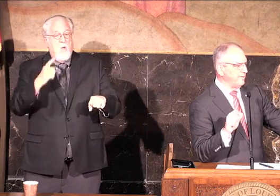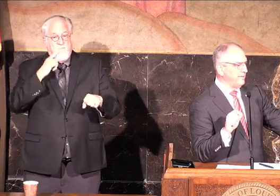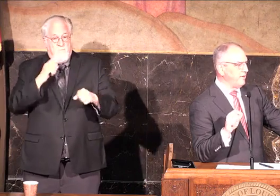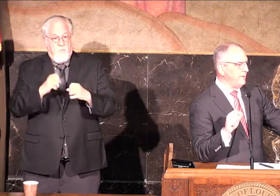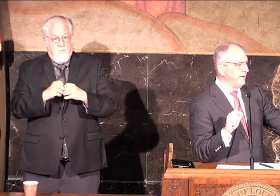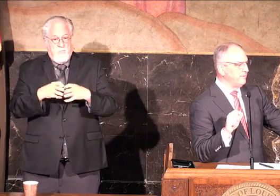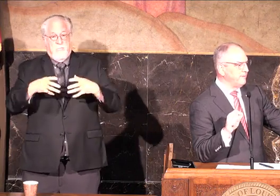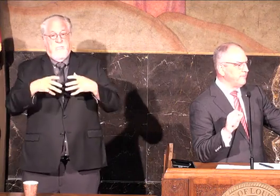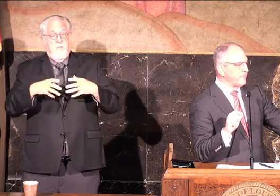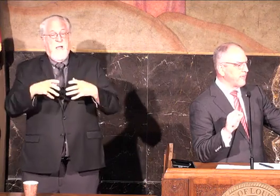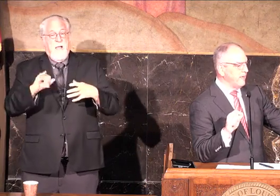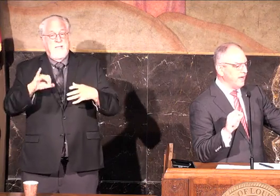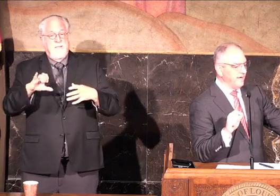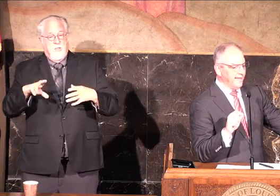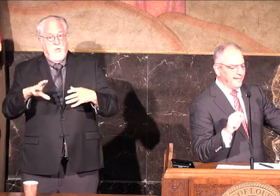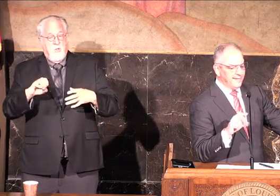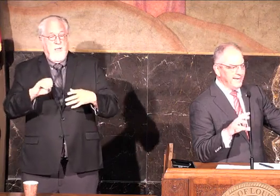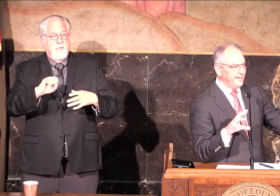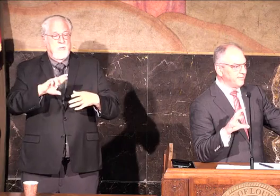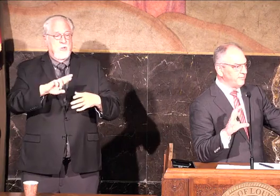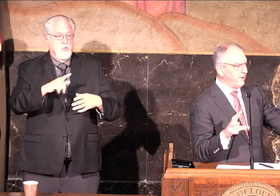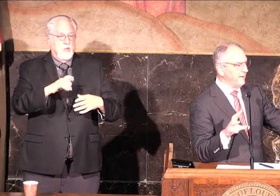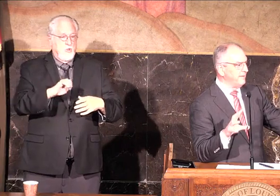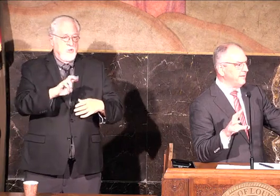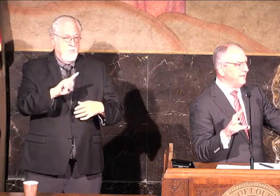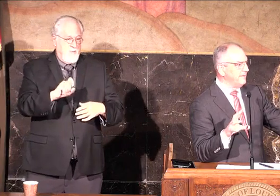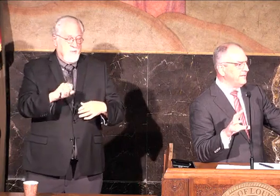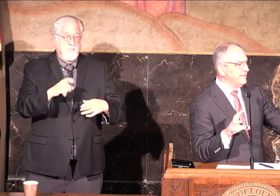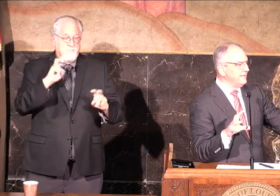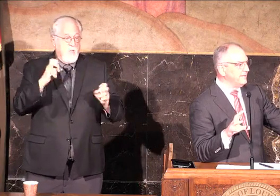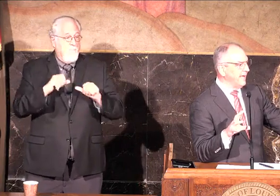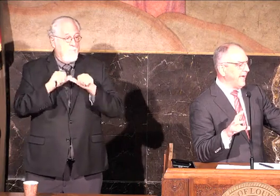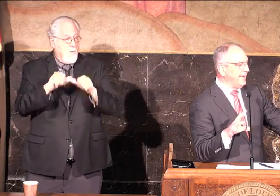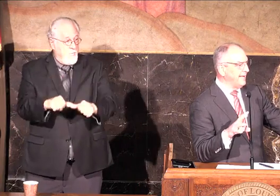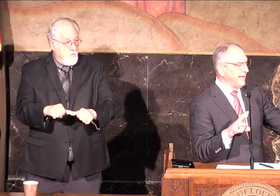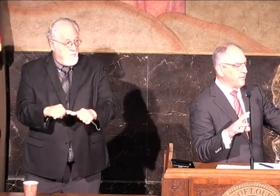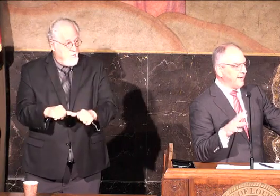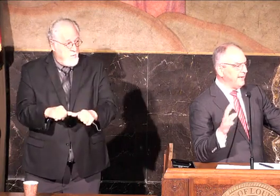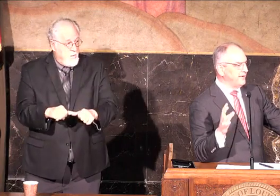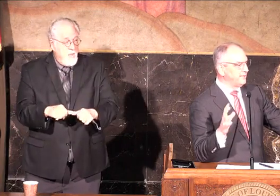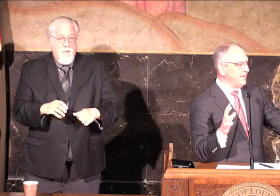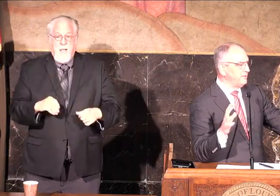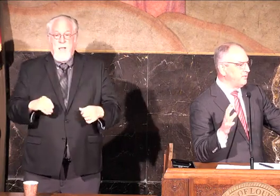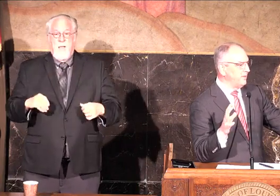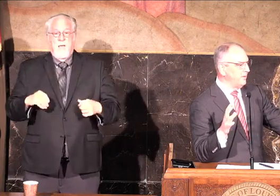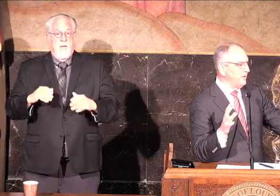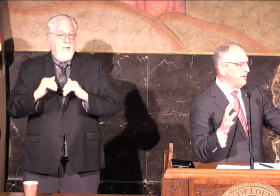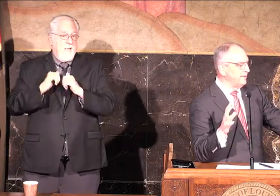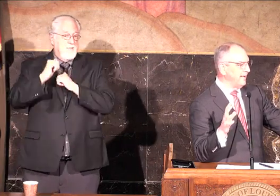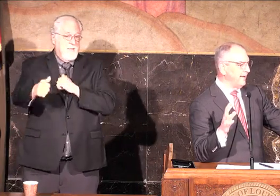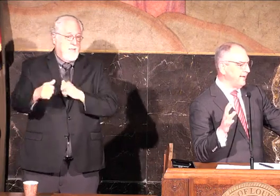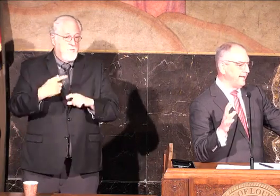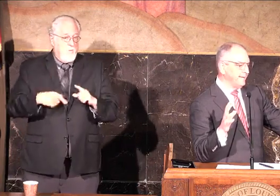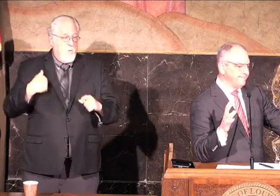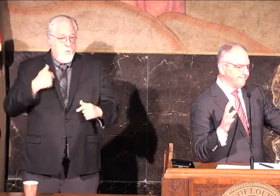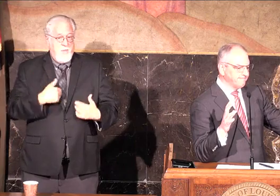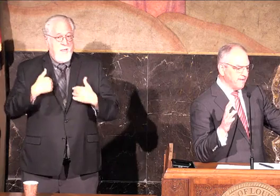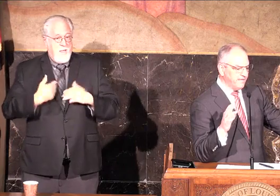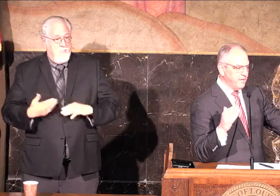and ICU beds that is permanent. And it greatly exceeds what it was.